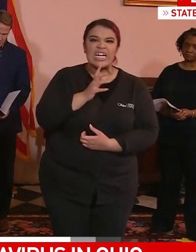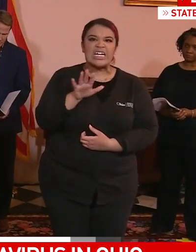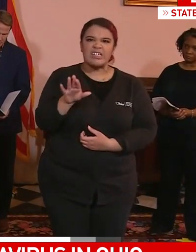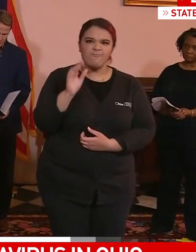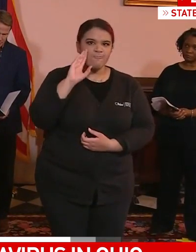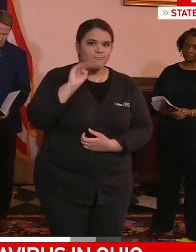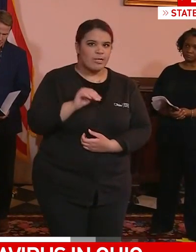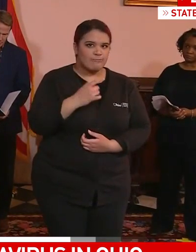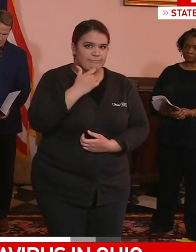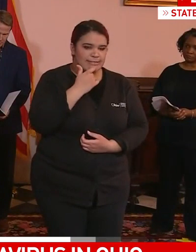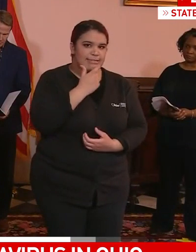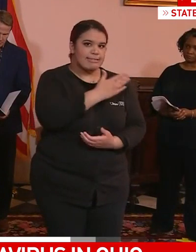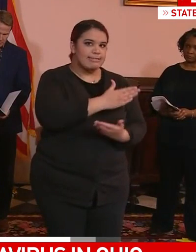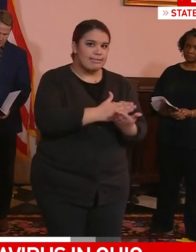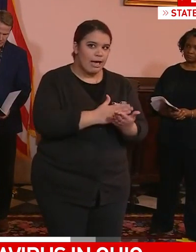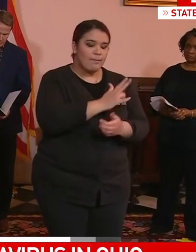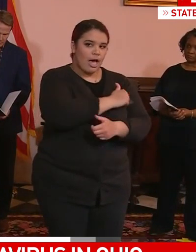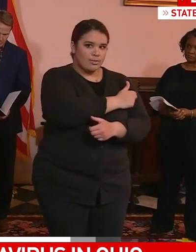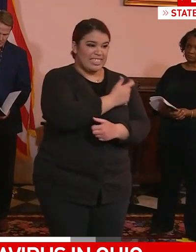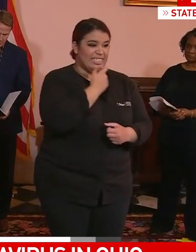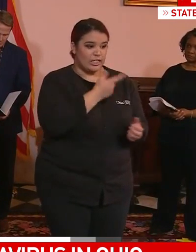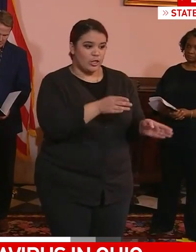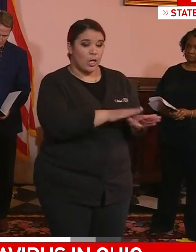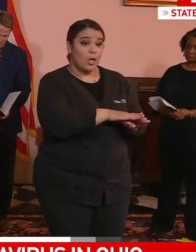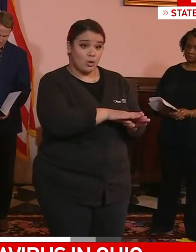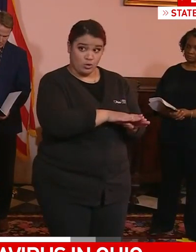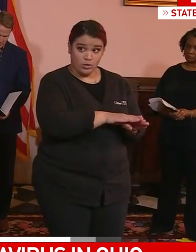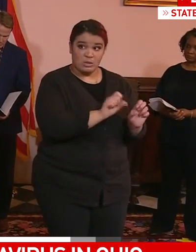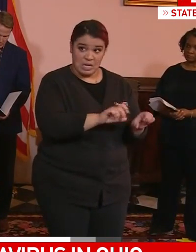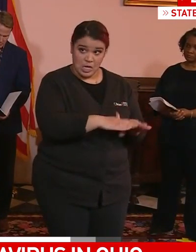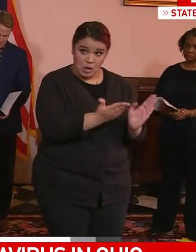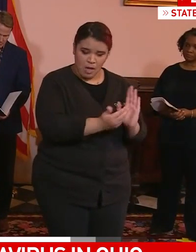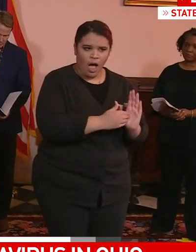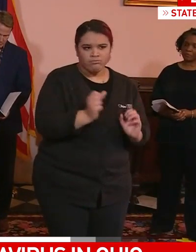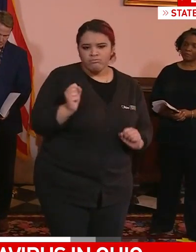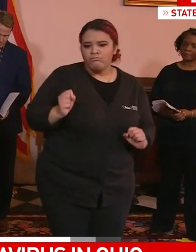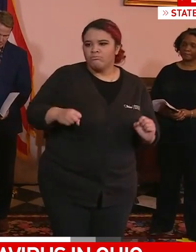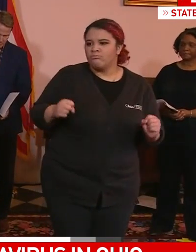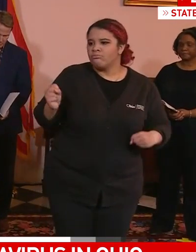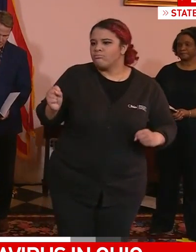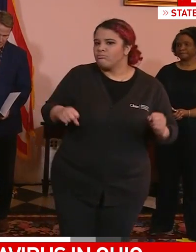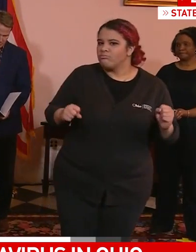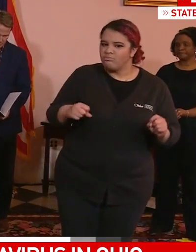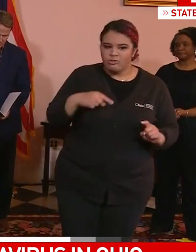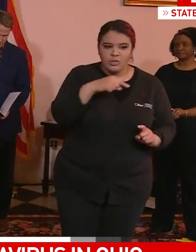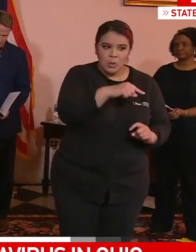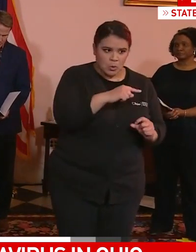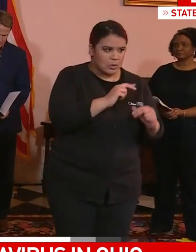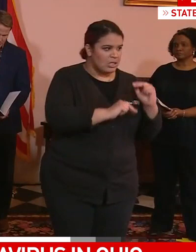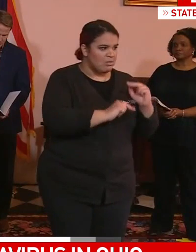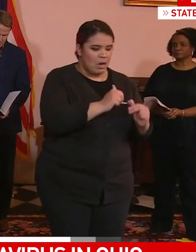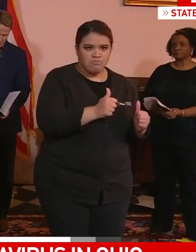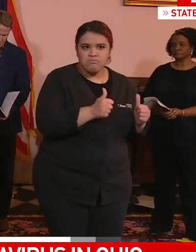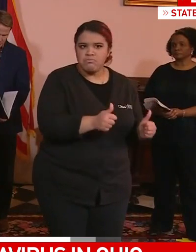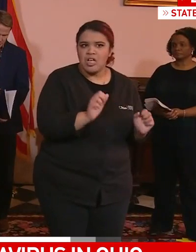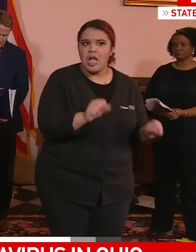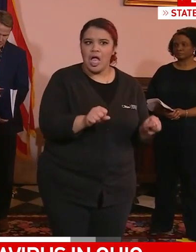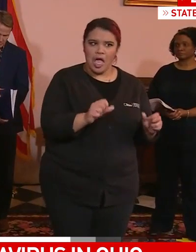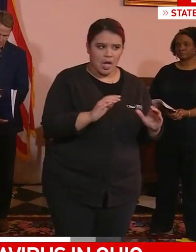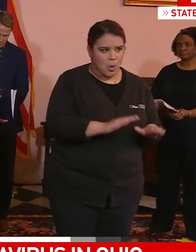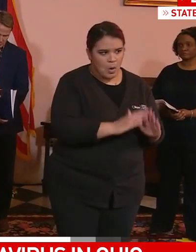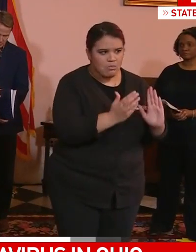closed. If we need to do that, that's something we could do. Those are, in many cases, appropriate buildings to open up, and